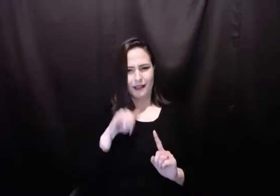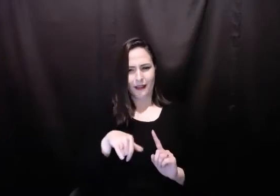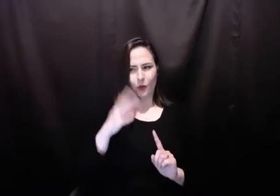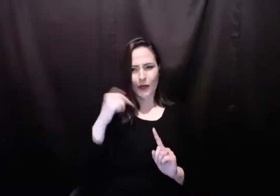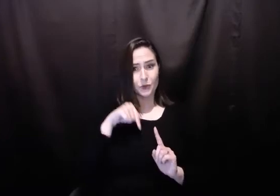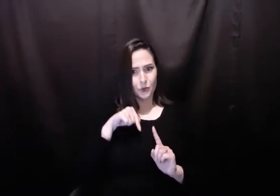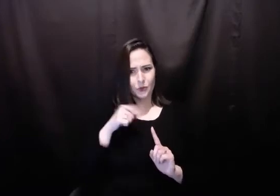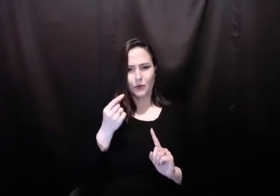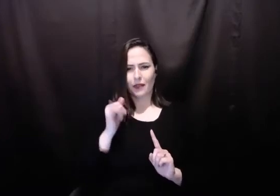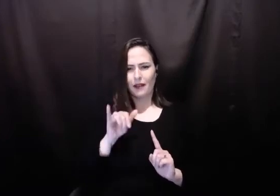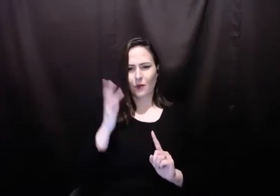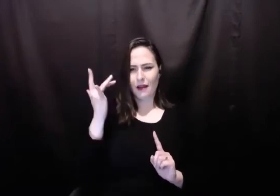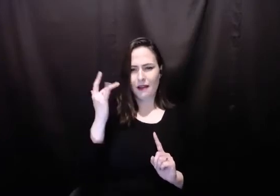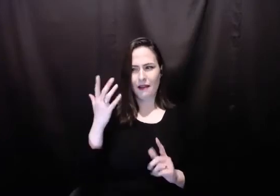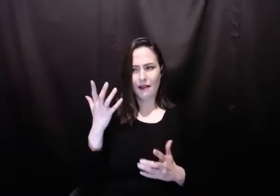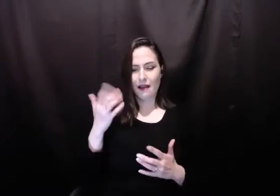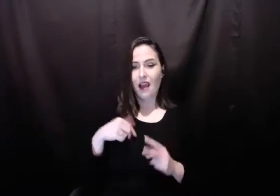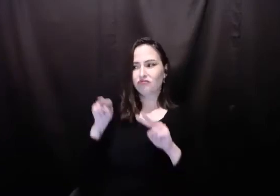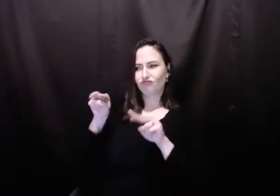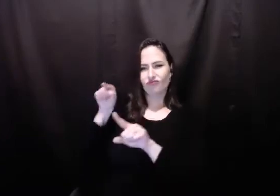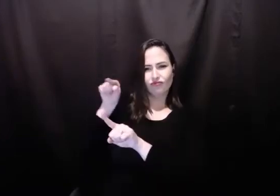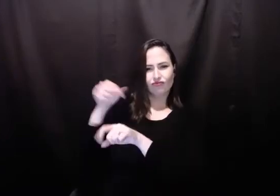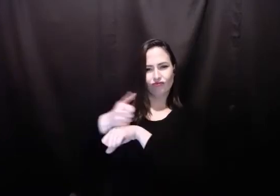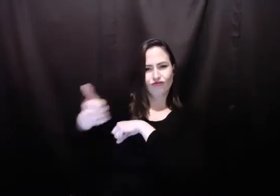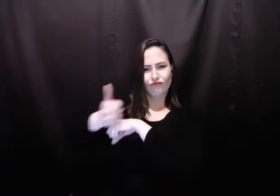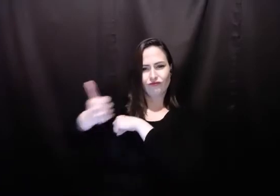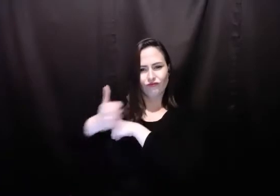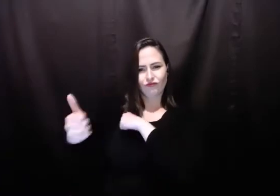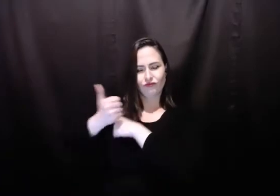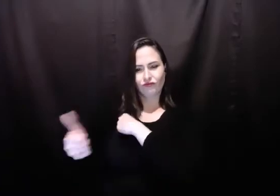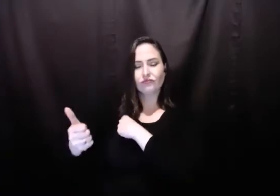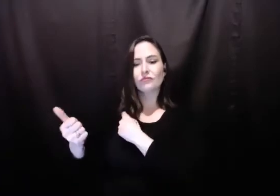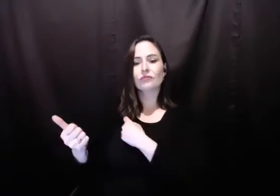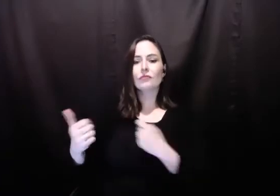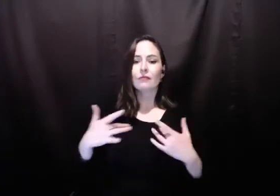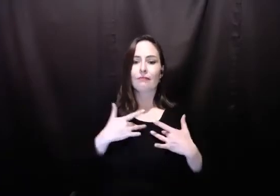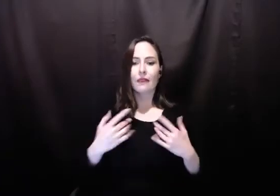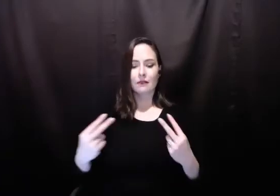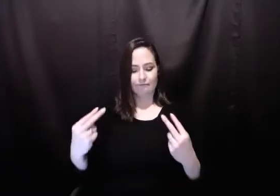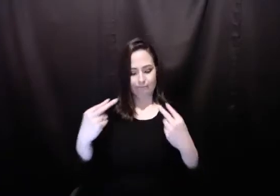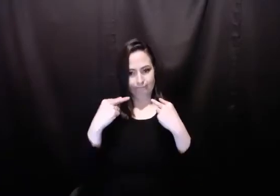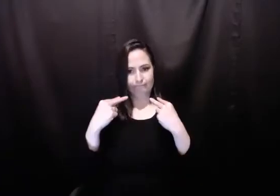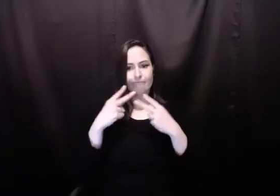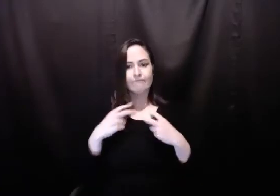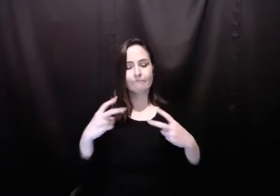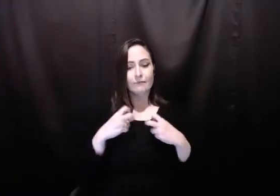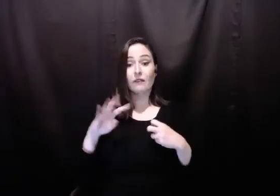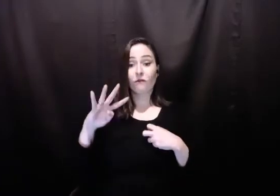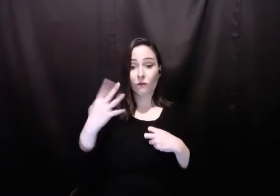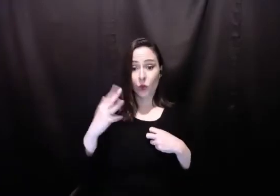a fifth step allows us to do. It invites us to look at those roots, to go to the roots of